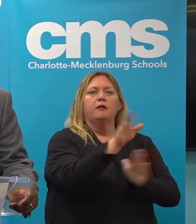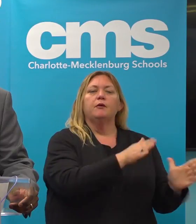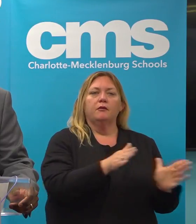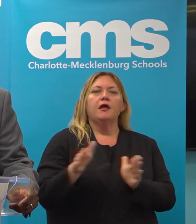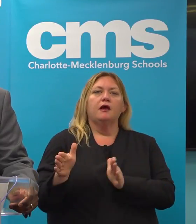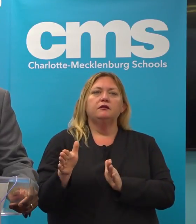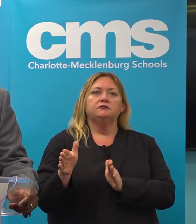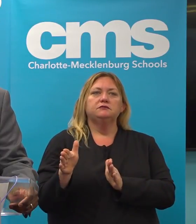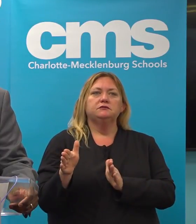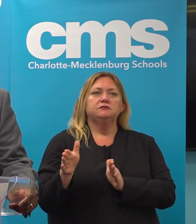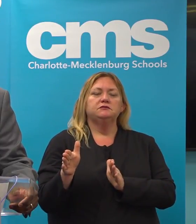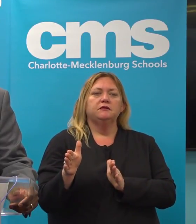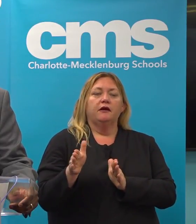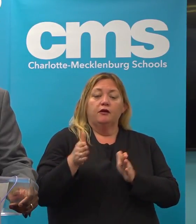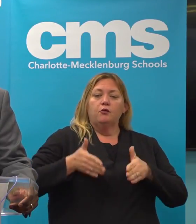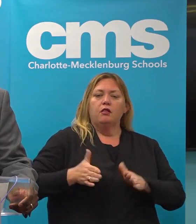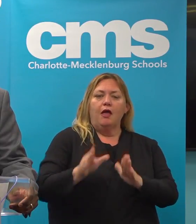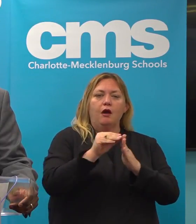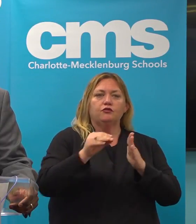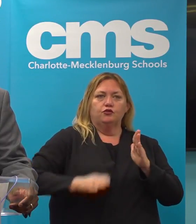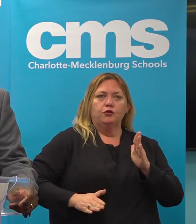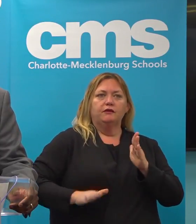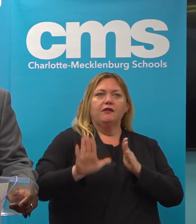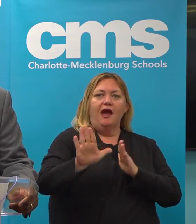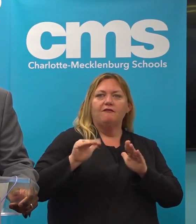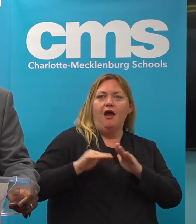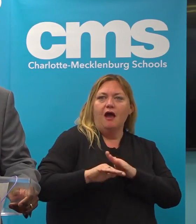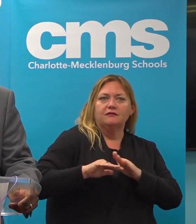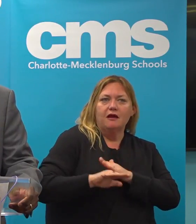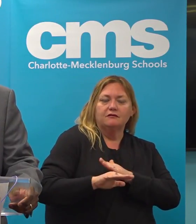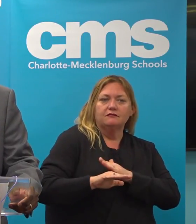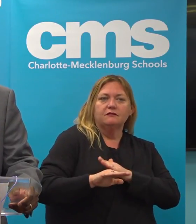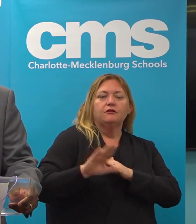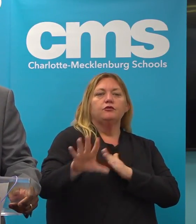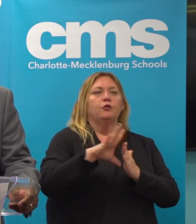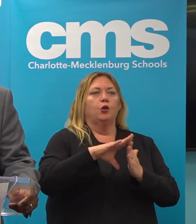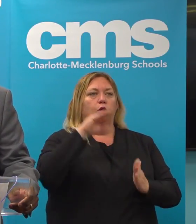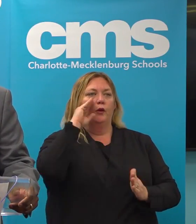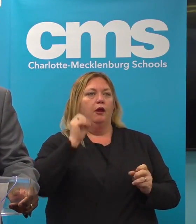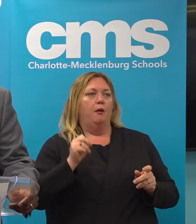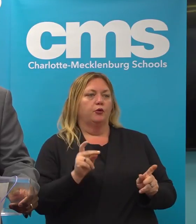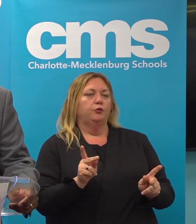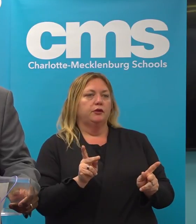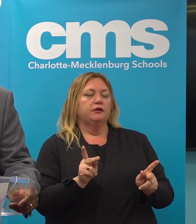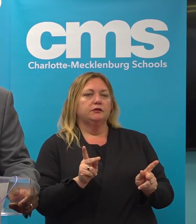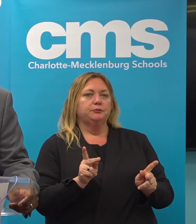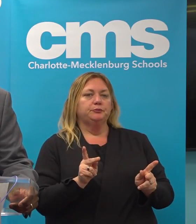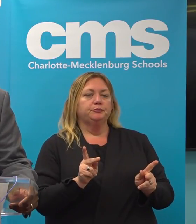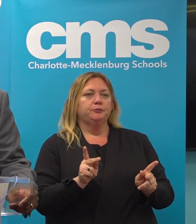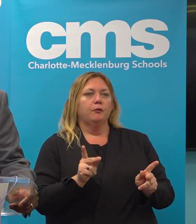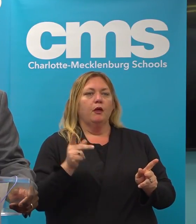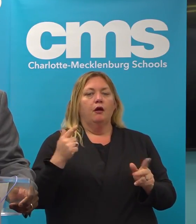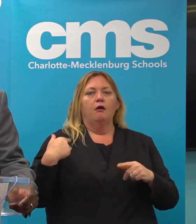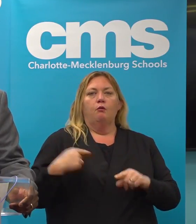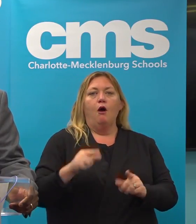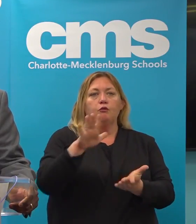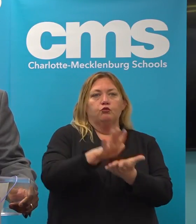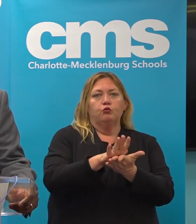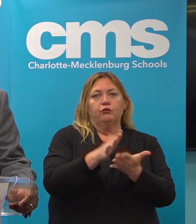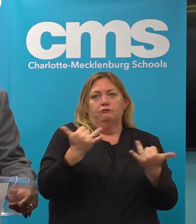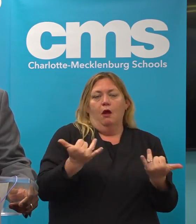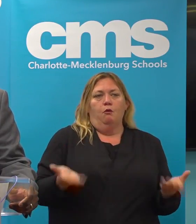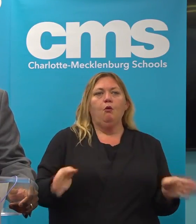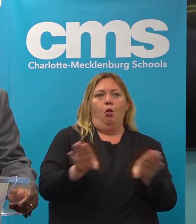plan that allows students to have access to learning opportunities while schools are